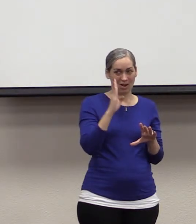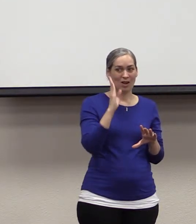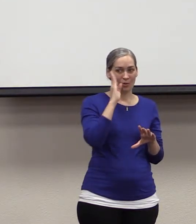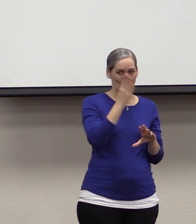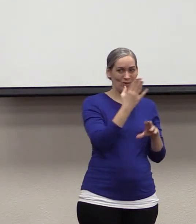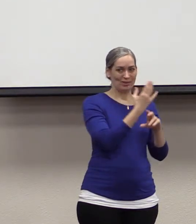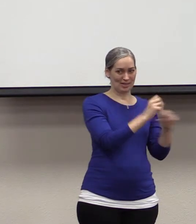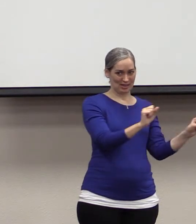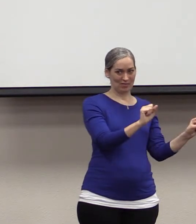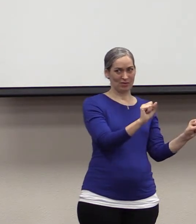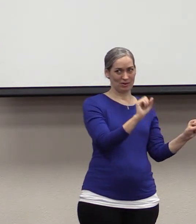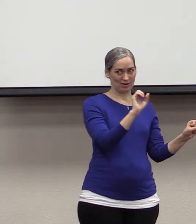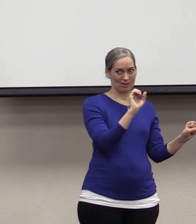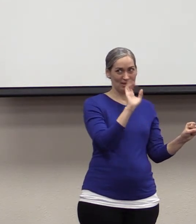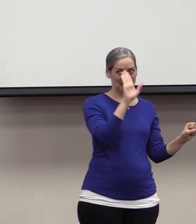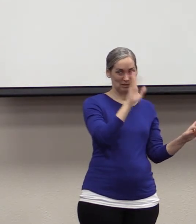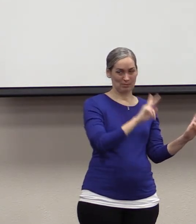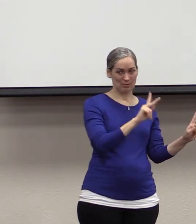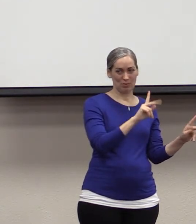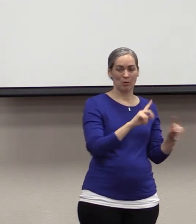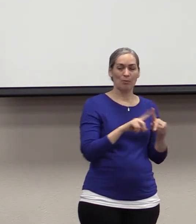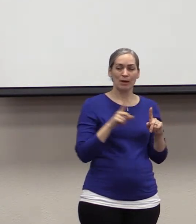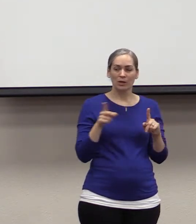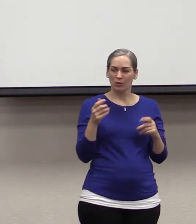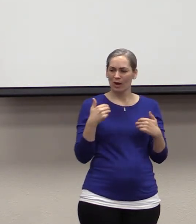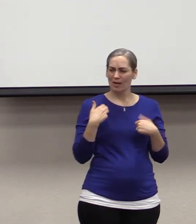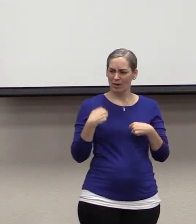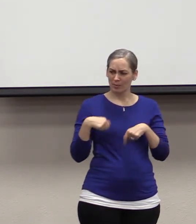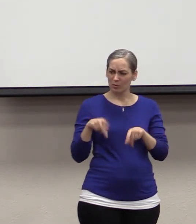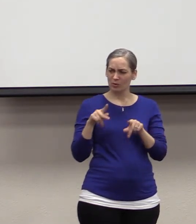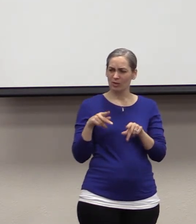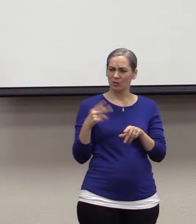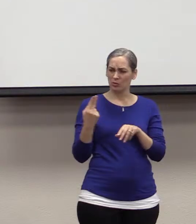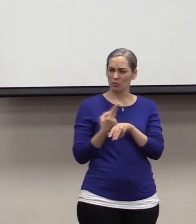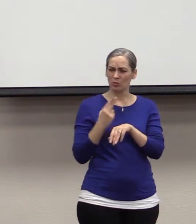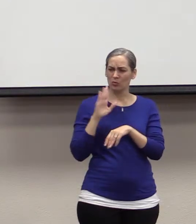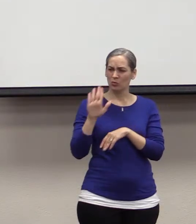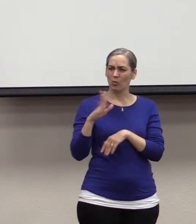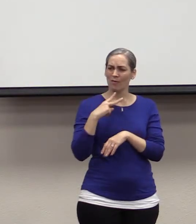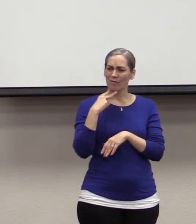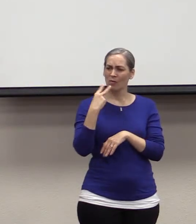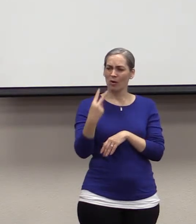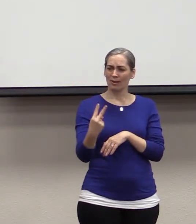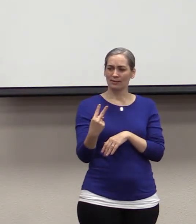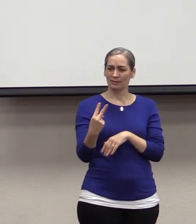deliver us, but you have been given an opportunity to use your voice here, Esther.